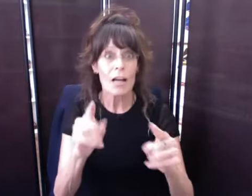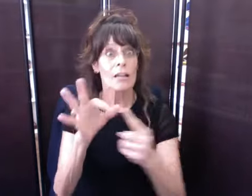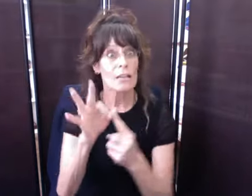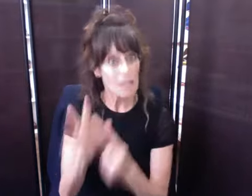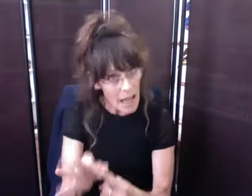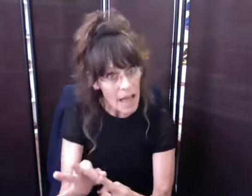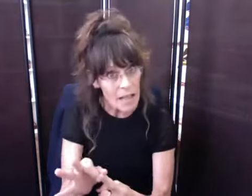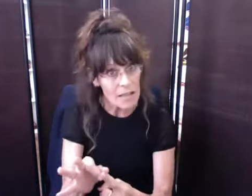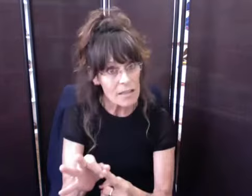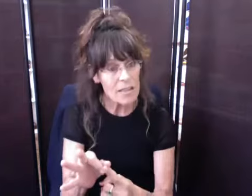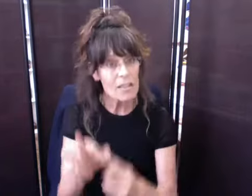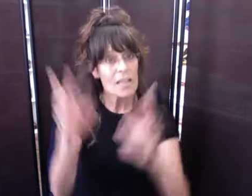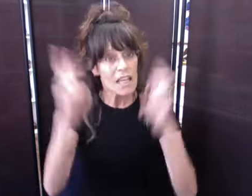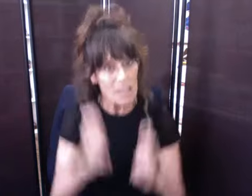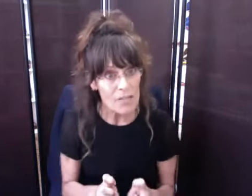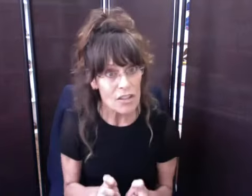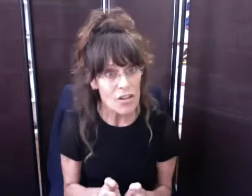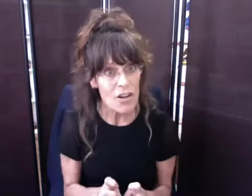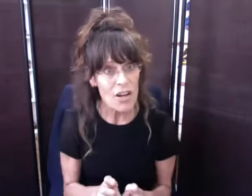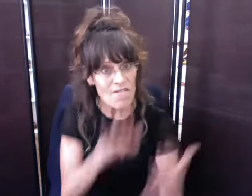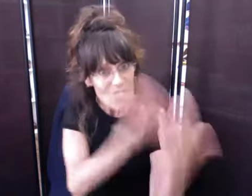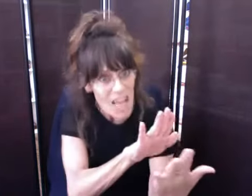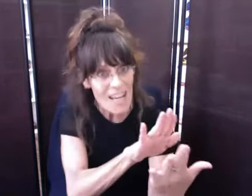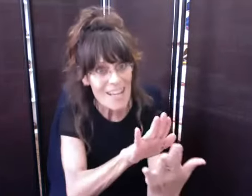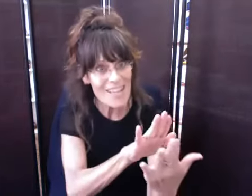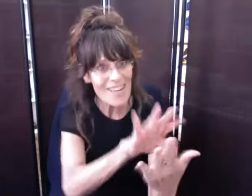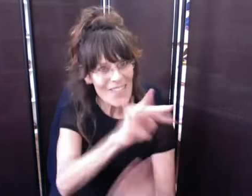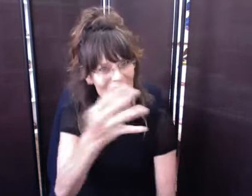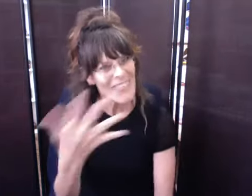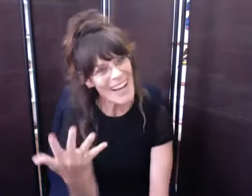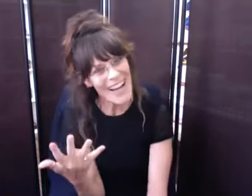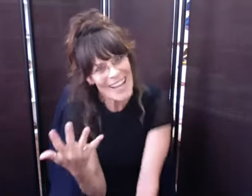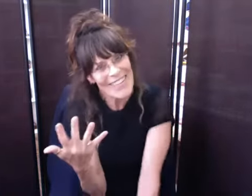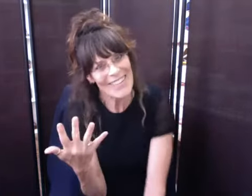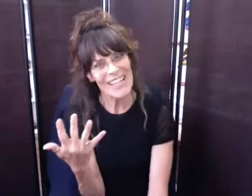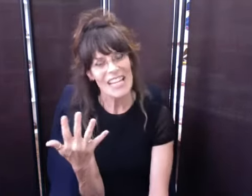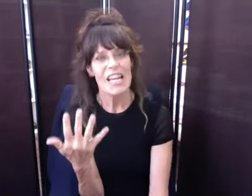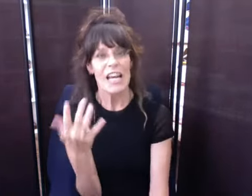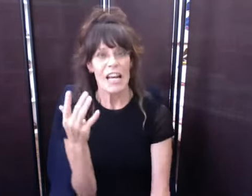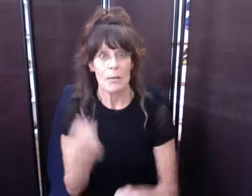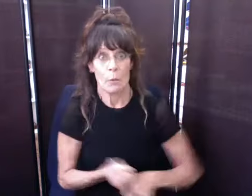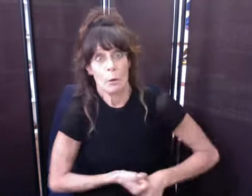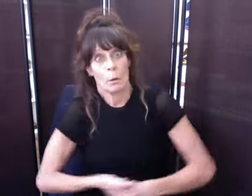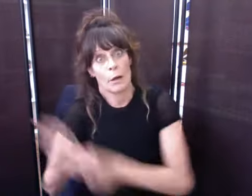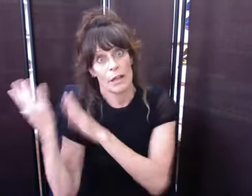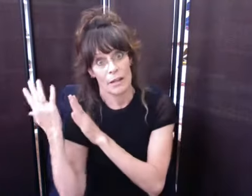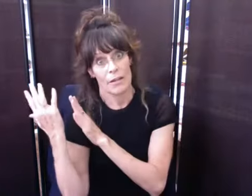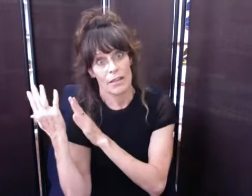face. And Joe told me face meant 4 and 5, steps 4 and 5, and to be rid of. And Joe told me that was 6 through